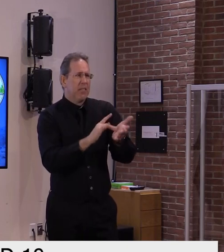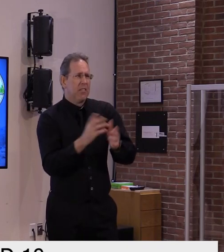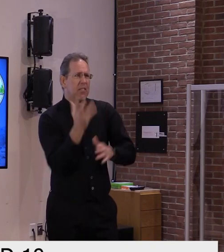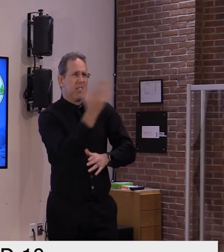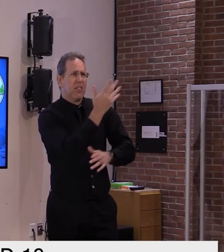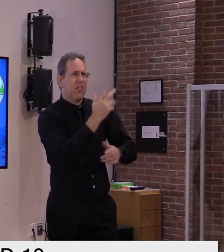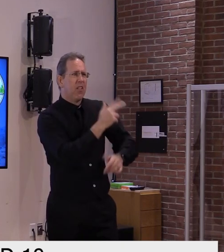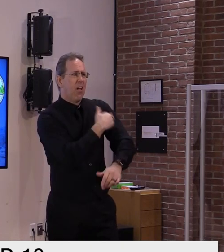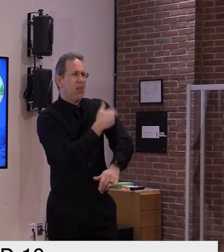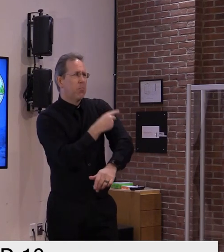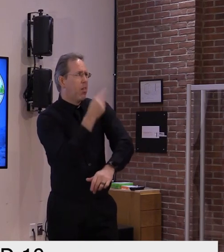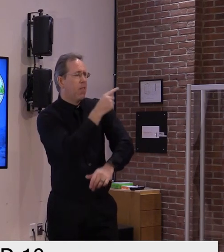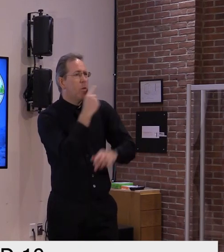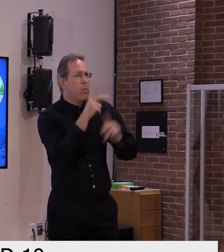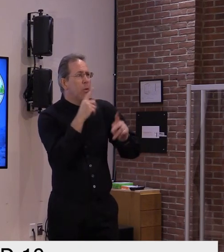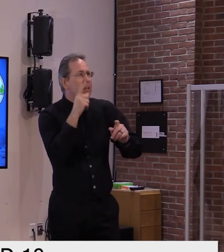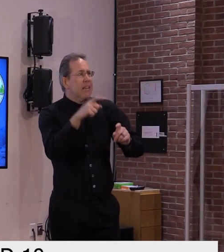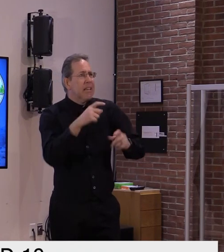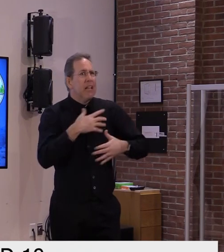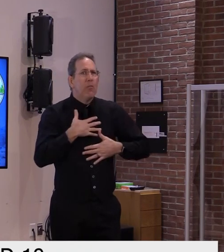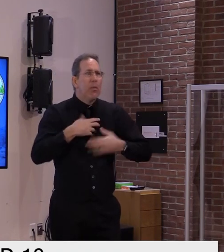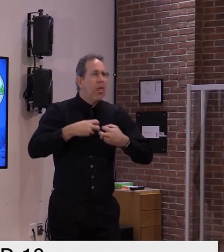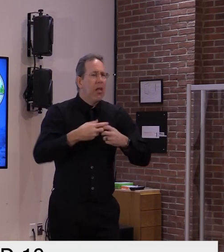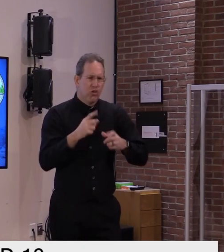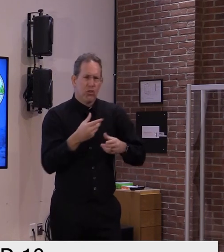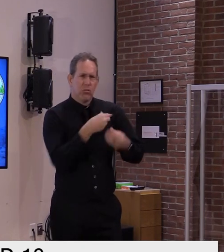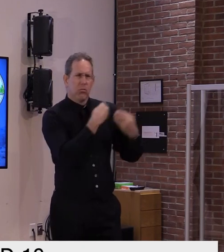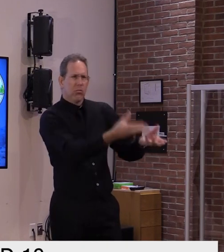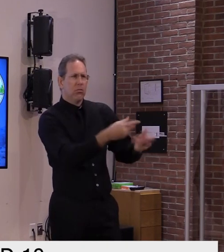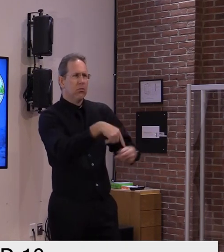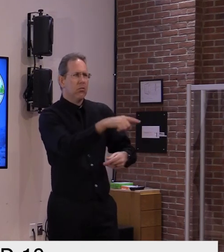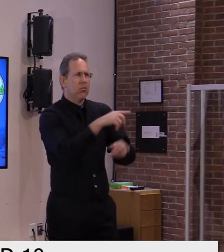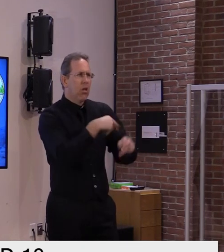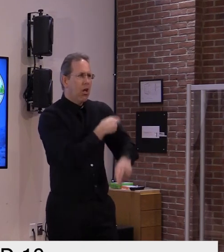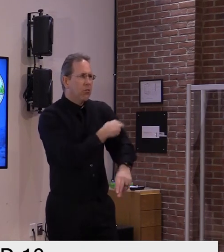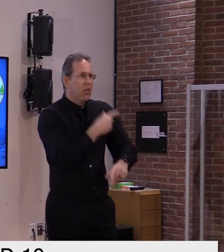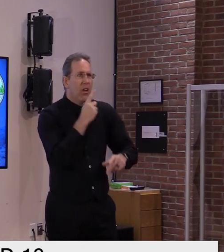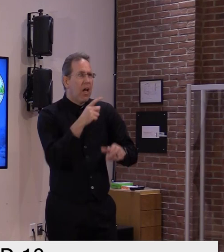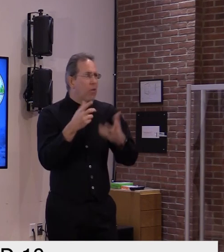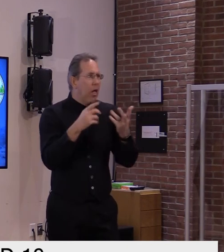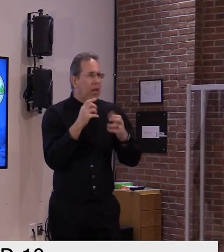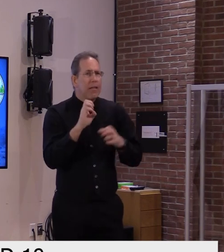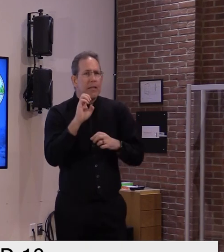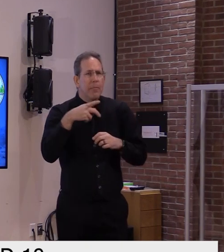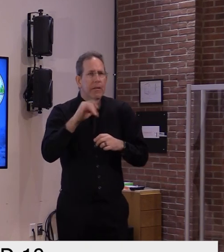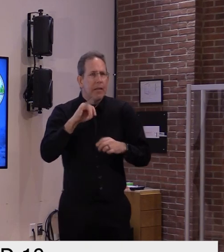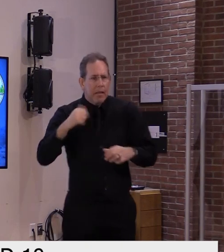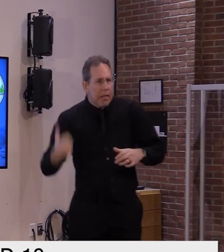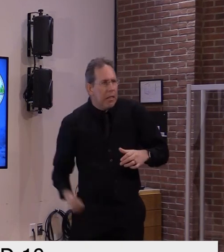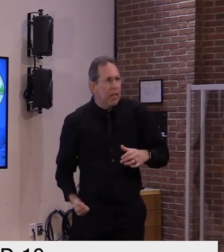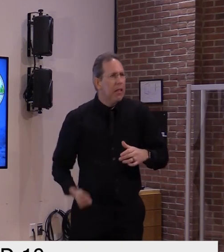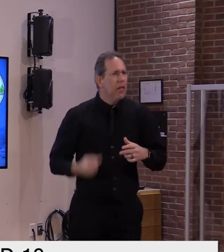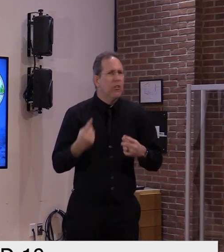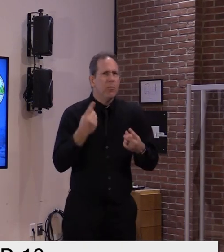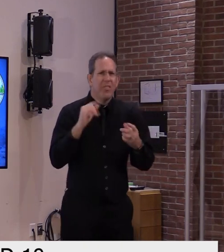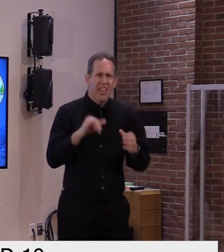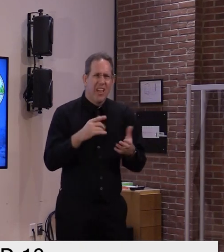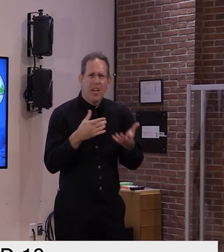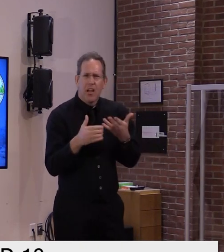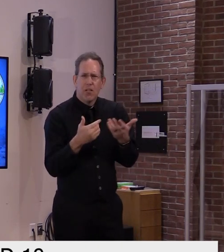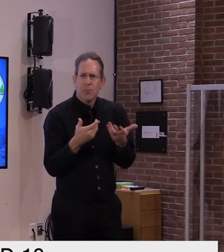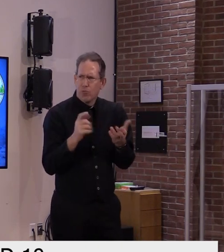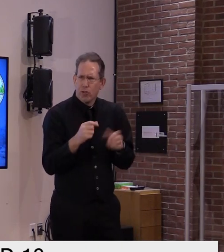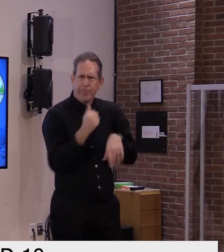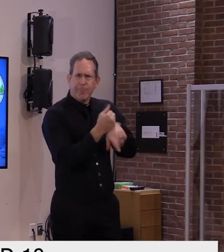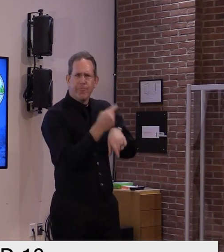somebody doesn't have like an EpiPen or something on them? Yeah, so, you know, we're going to be very